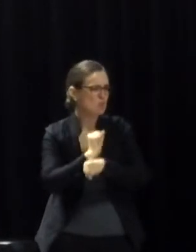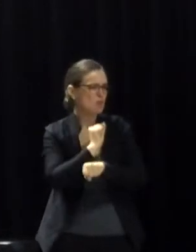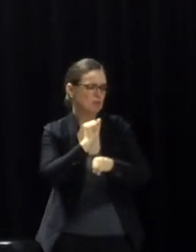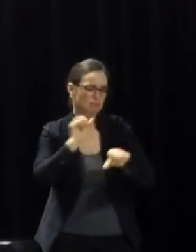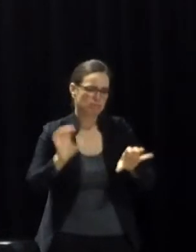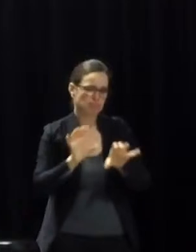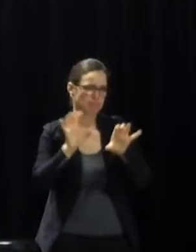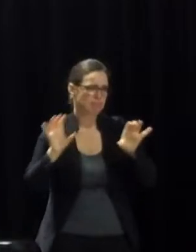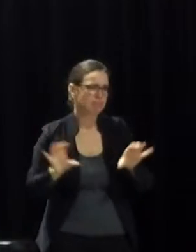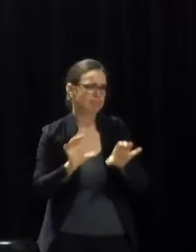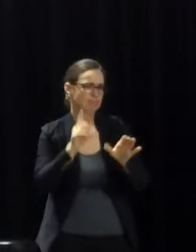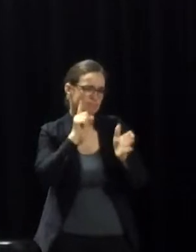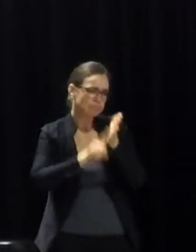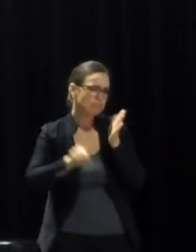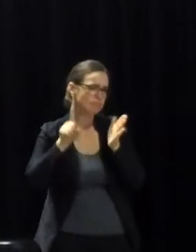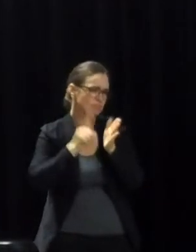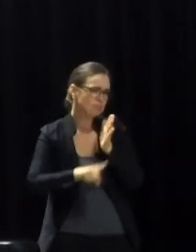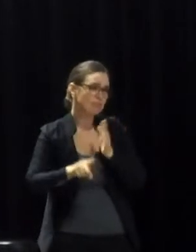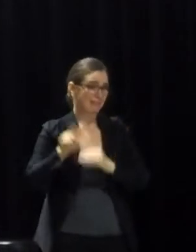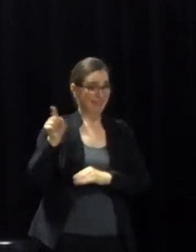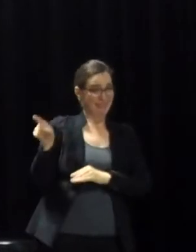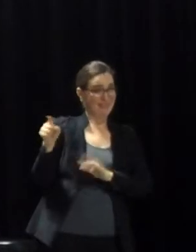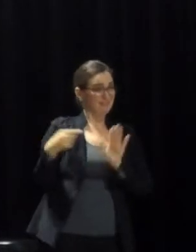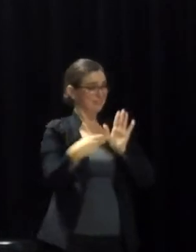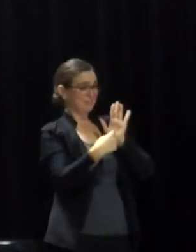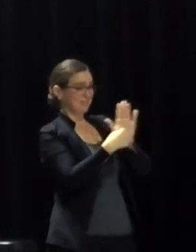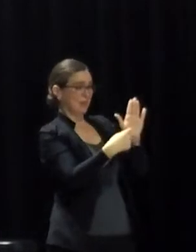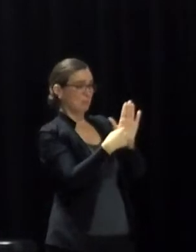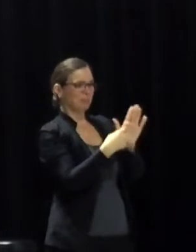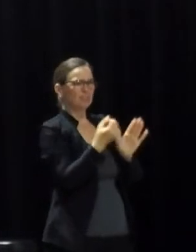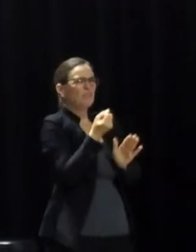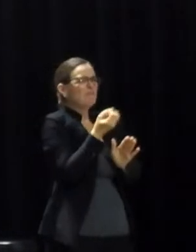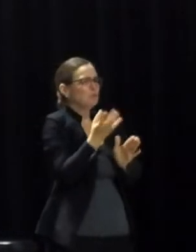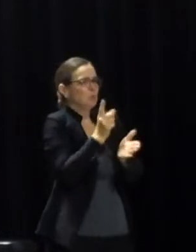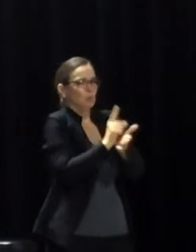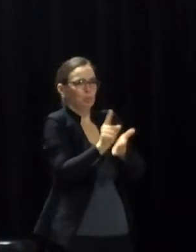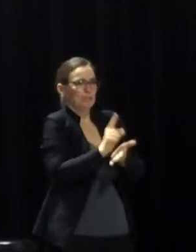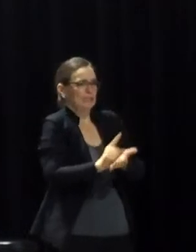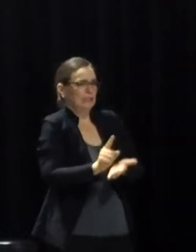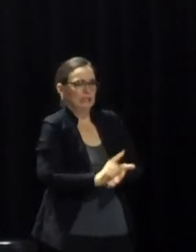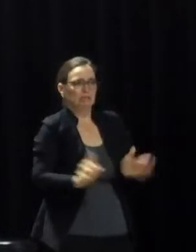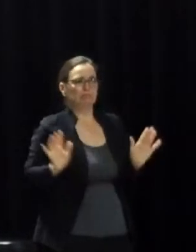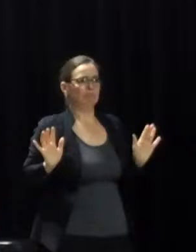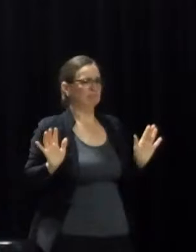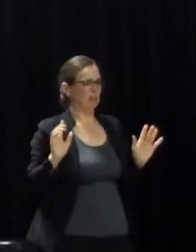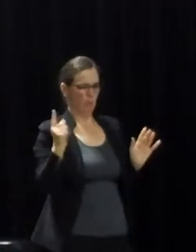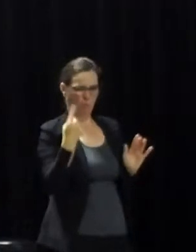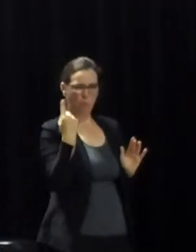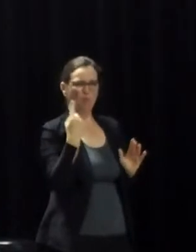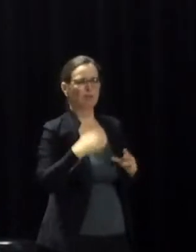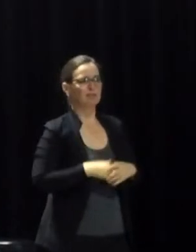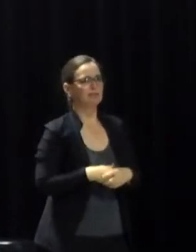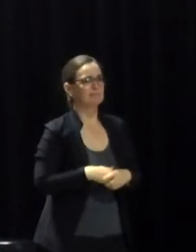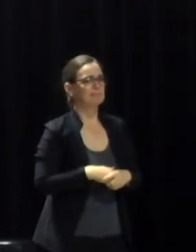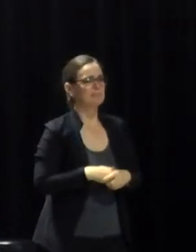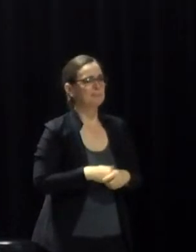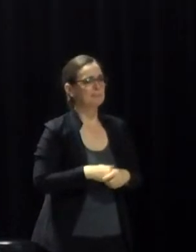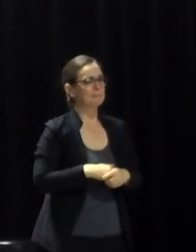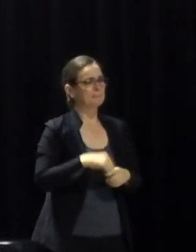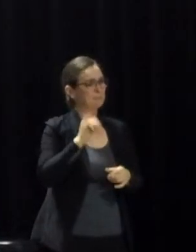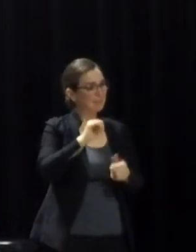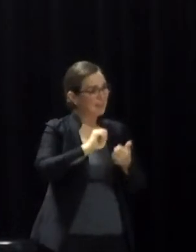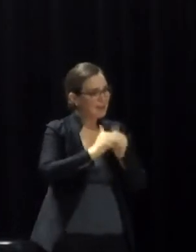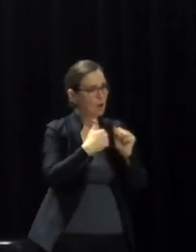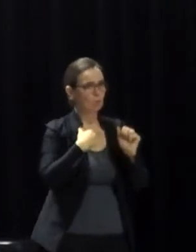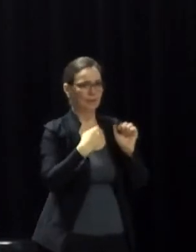happened over the period of several weeks now. So that's how we could put that information in retrospect, that this